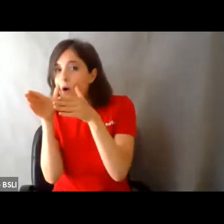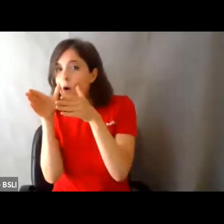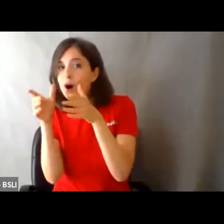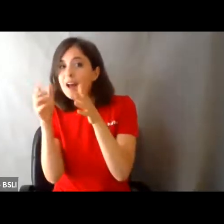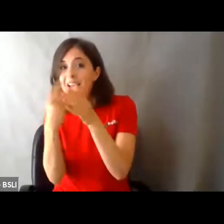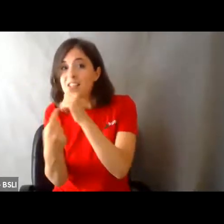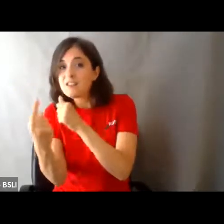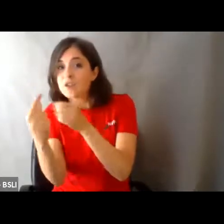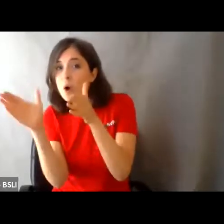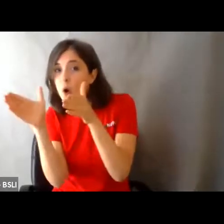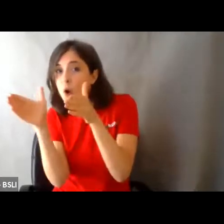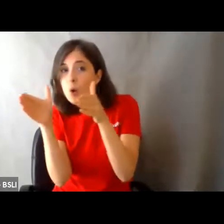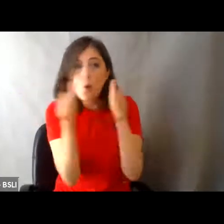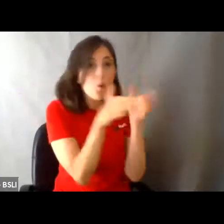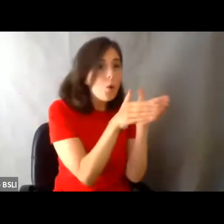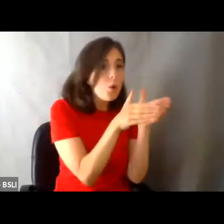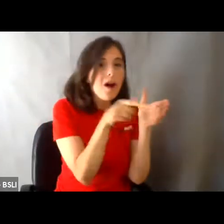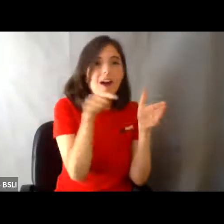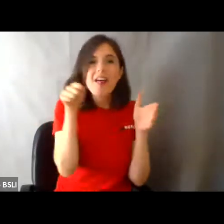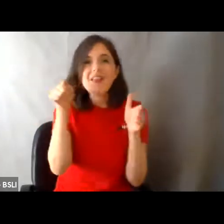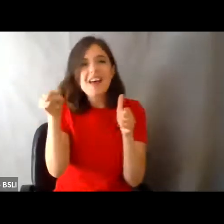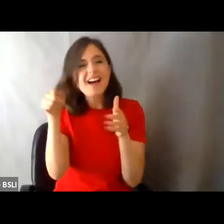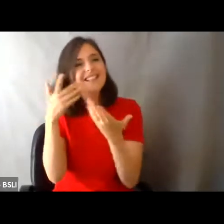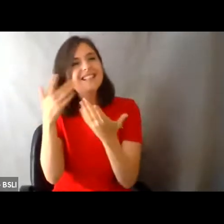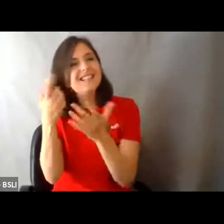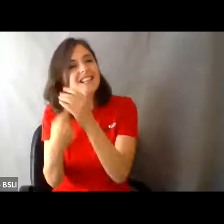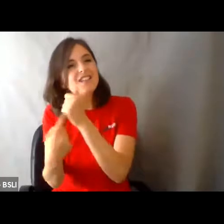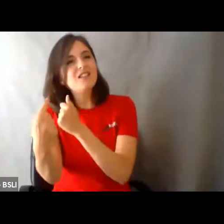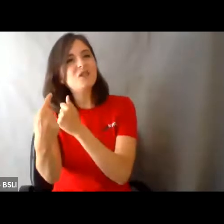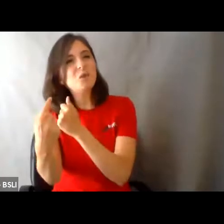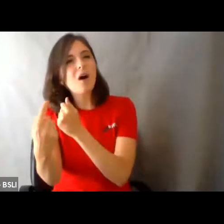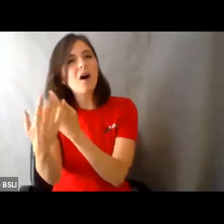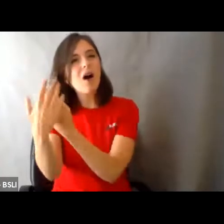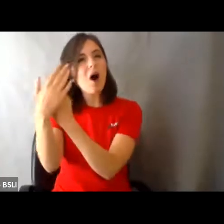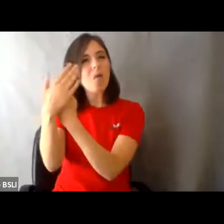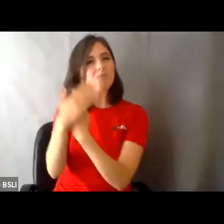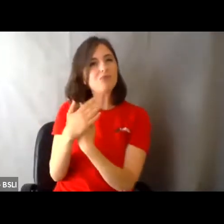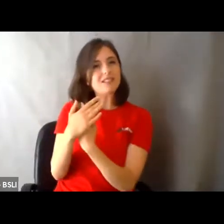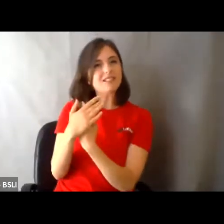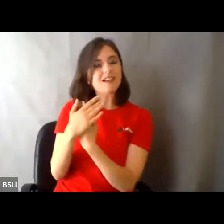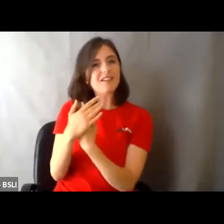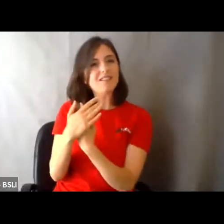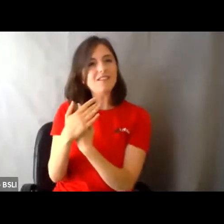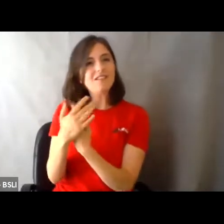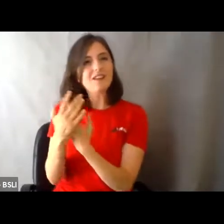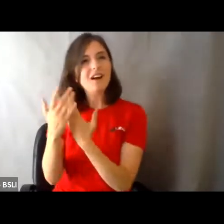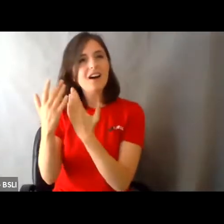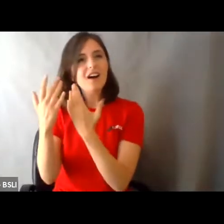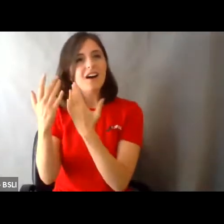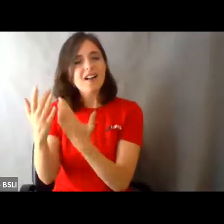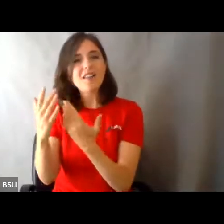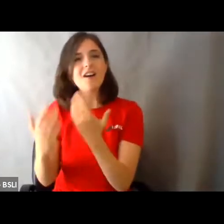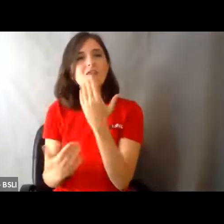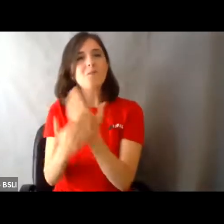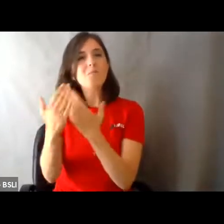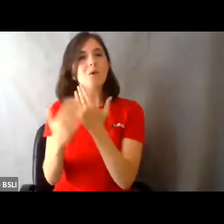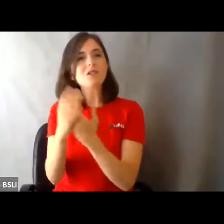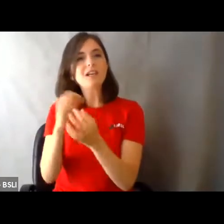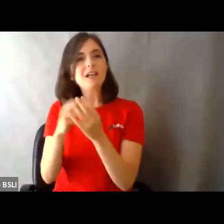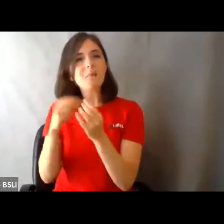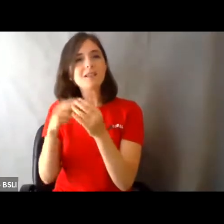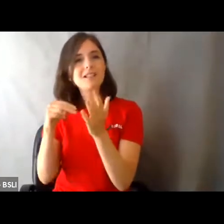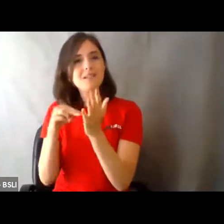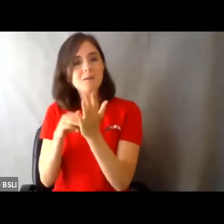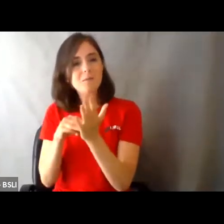individualizing, commodifying, oppressive and exploitative logics of modern capitalism. It gets us much